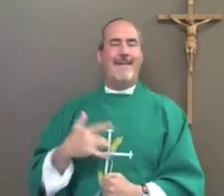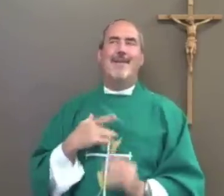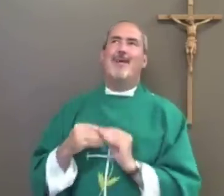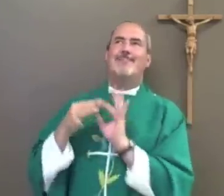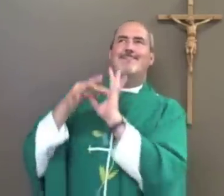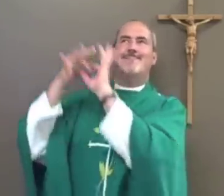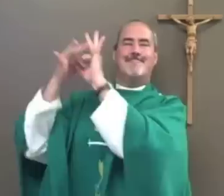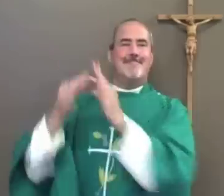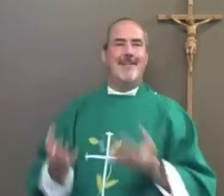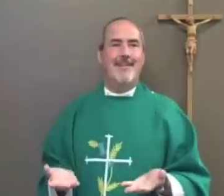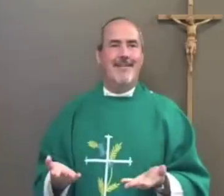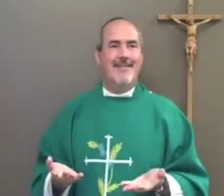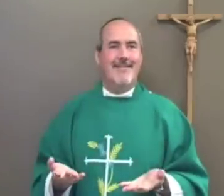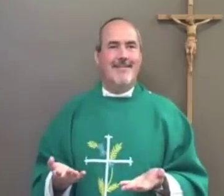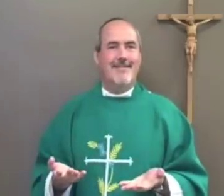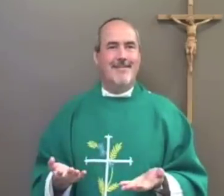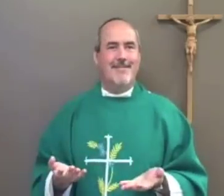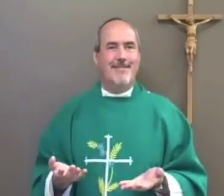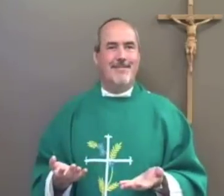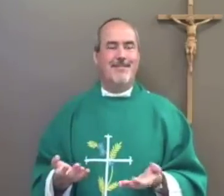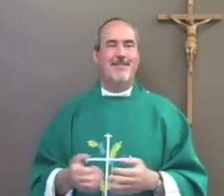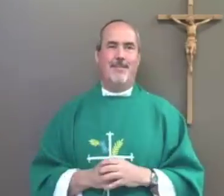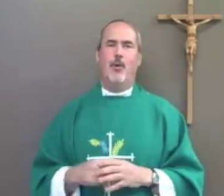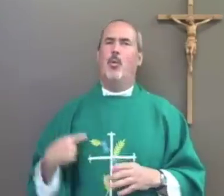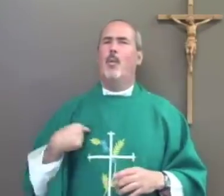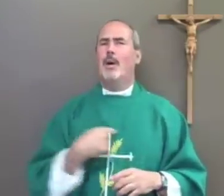that helps us connect and be closer to God.